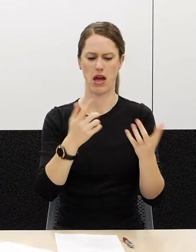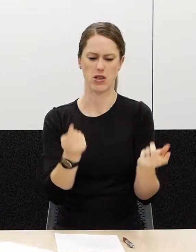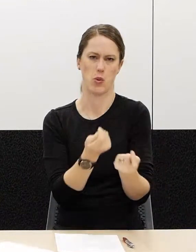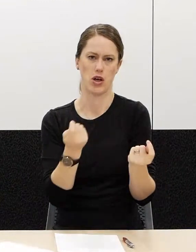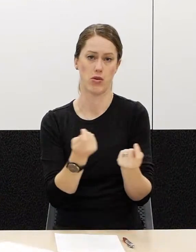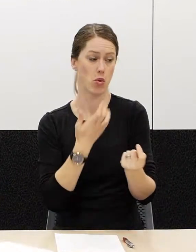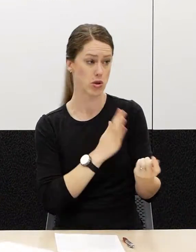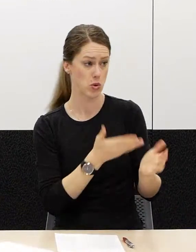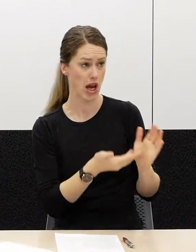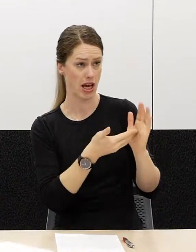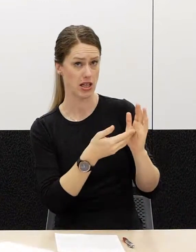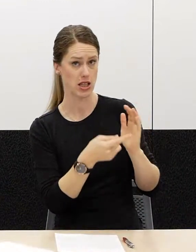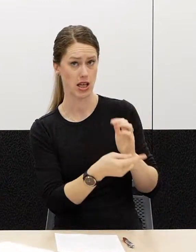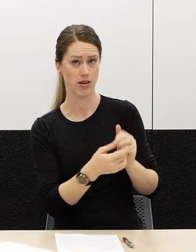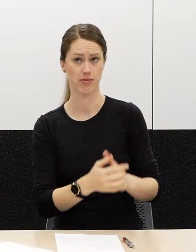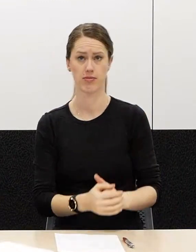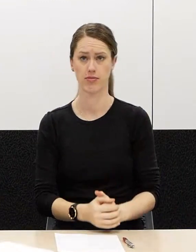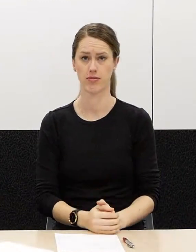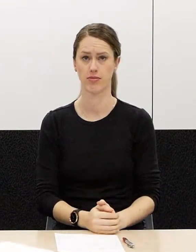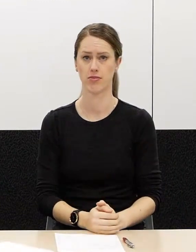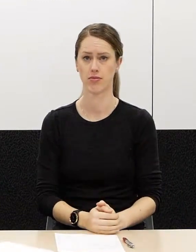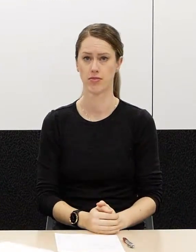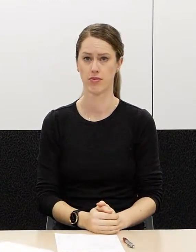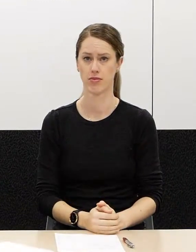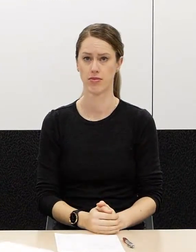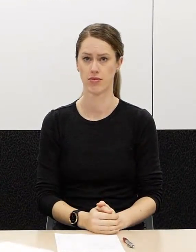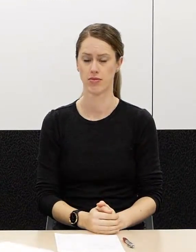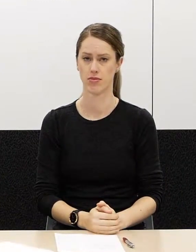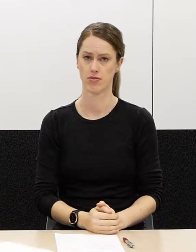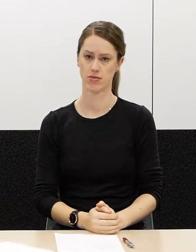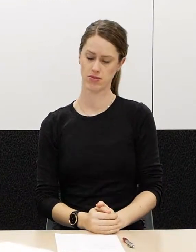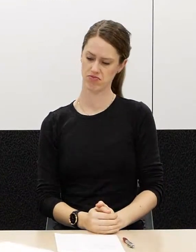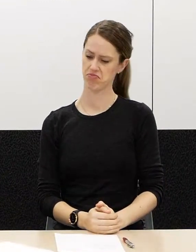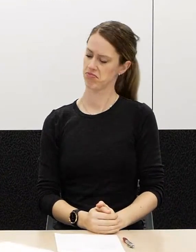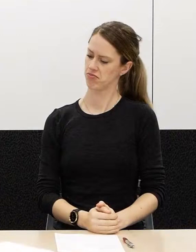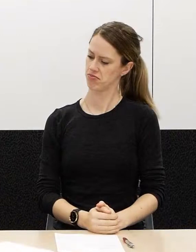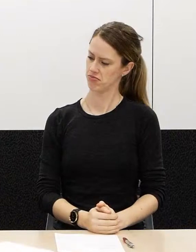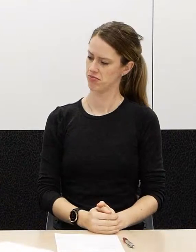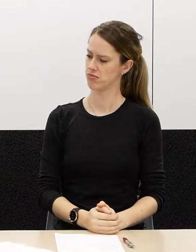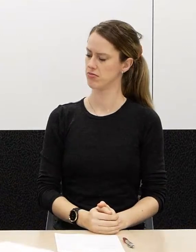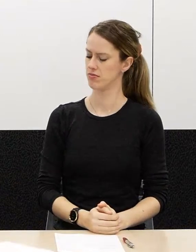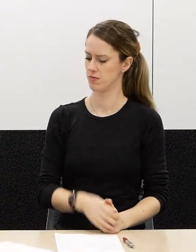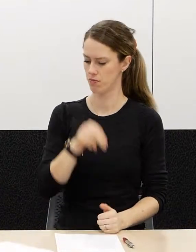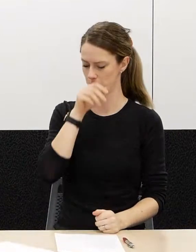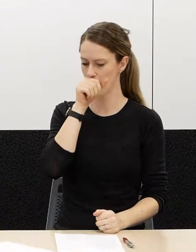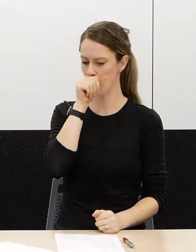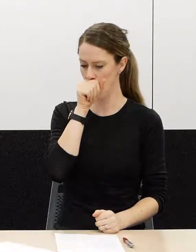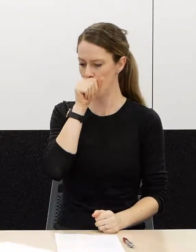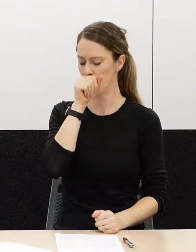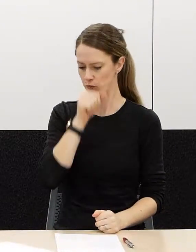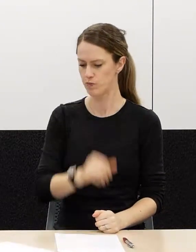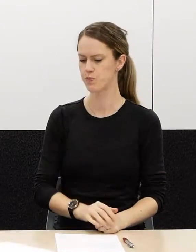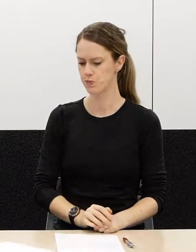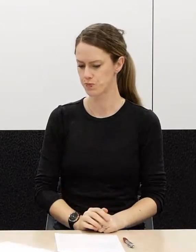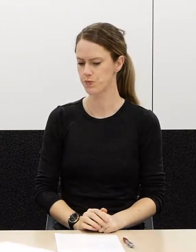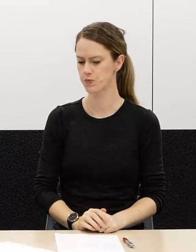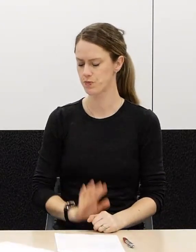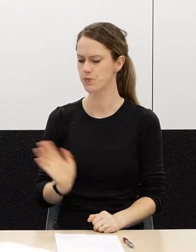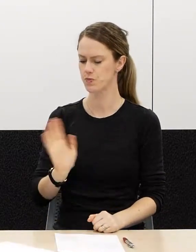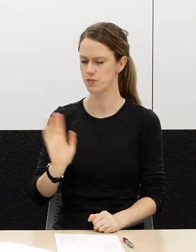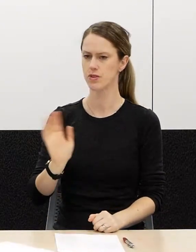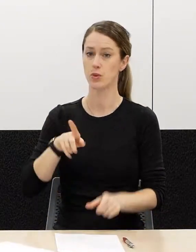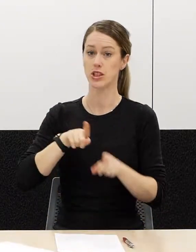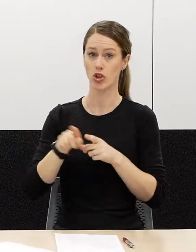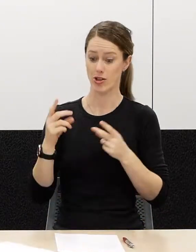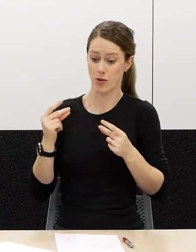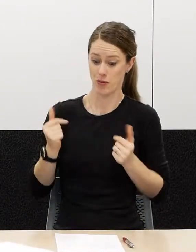So is there anything you want to add to that? I don't think so. I think, this, we're really trying to hit the